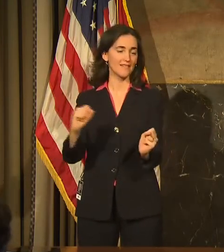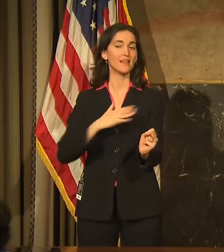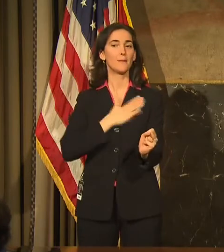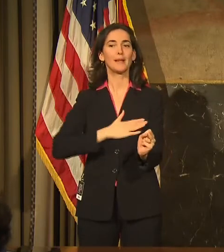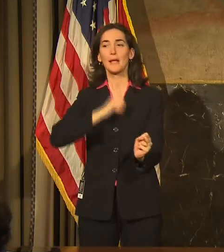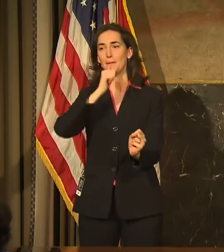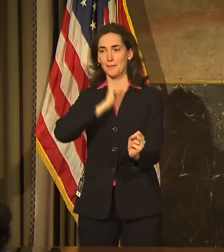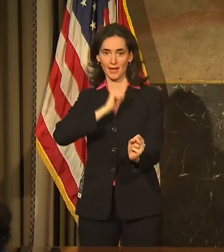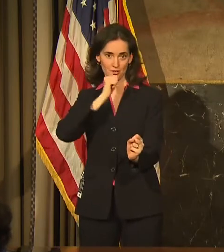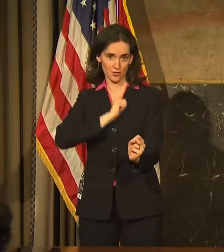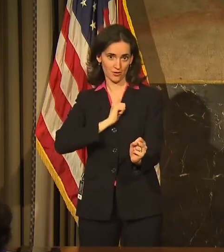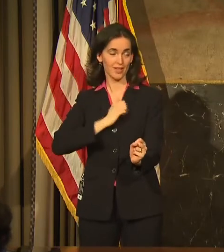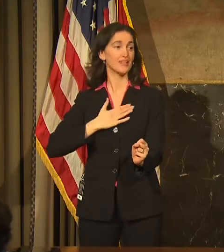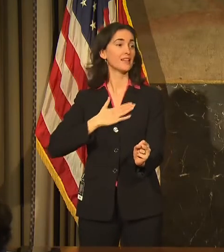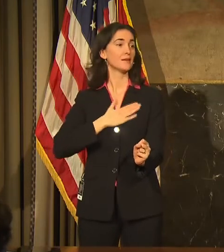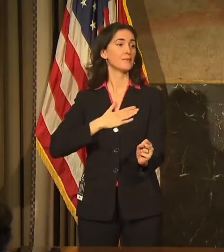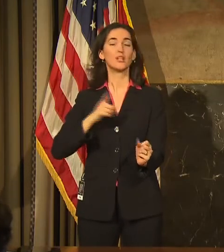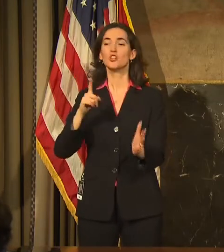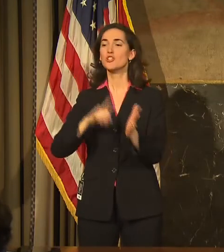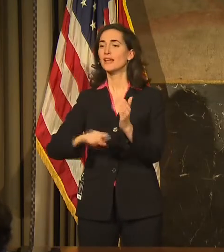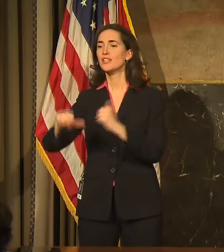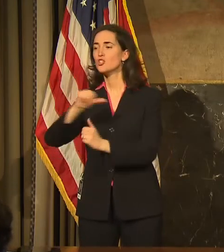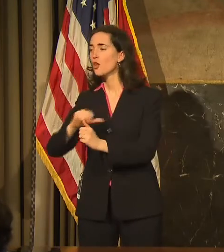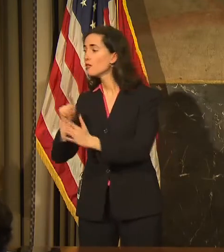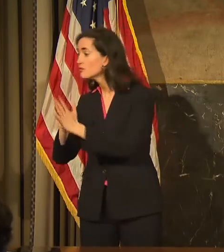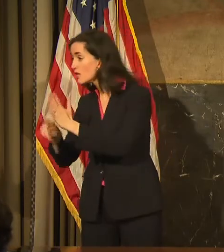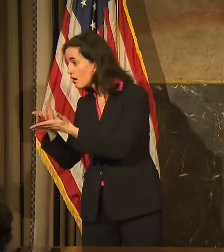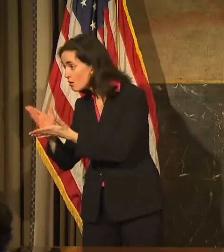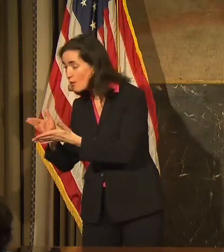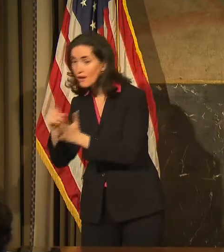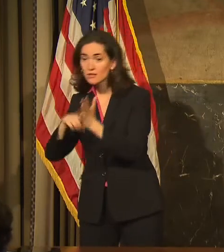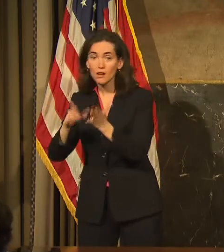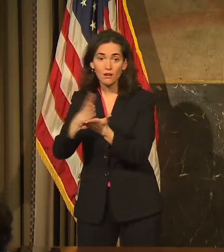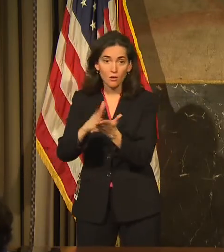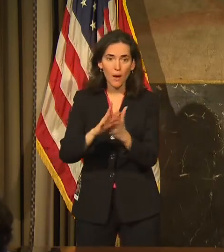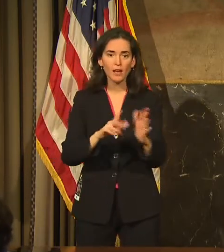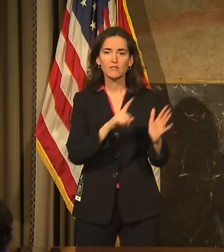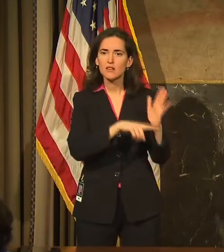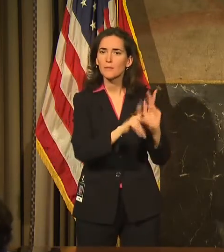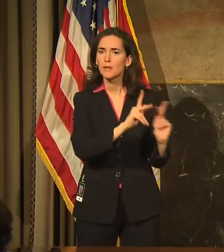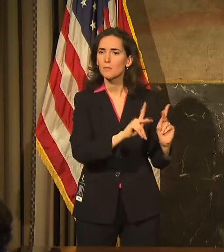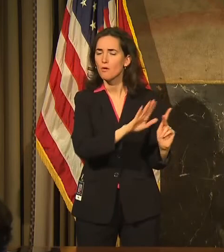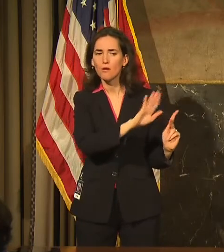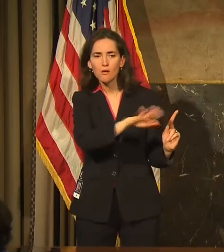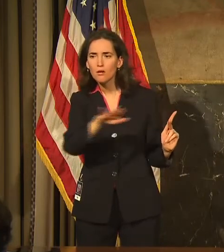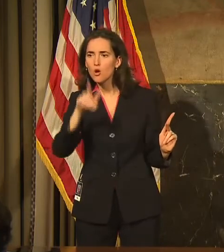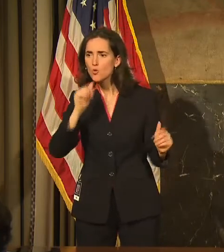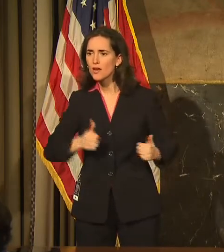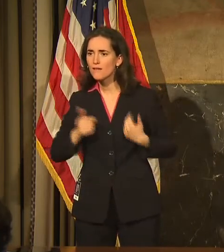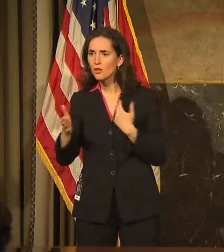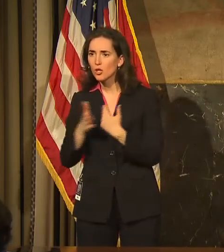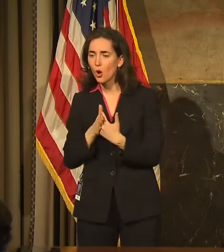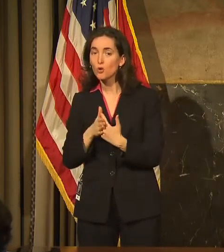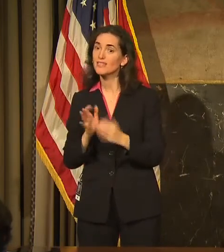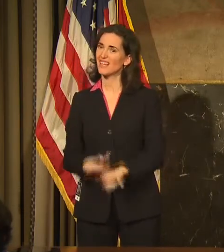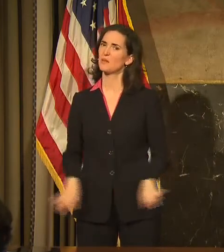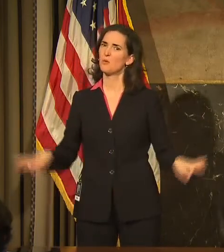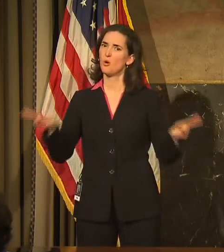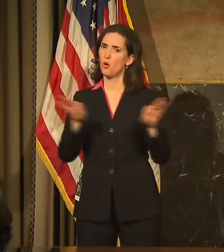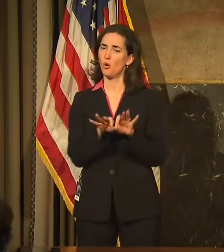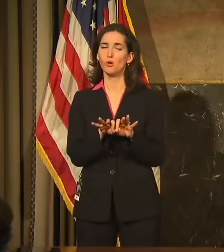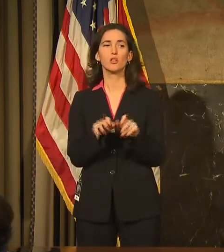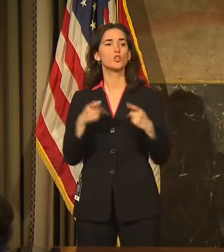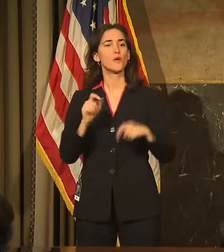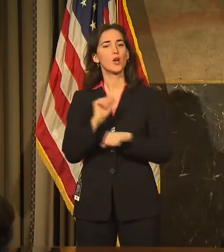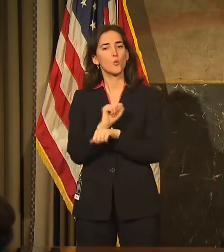patient and check on your neighbor. It's critically important that we do that. And then let's work as best